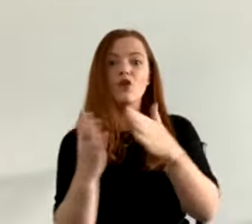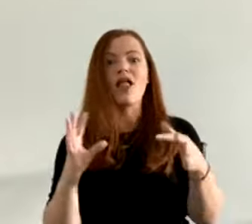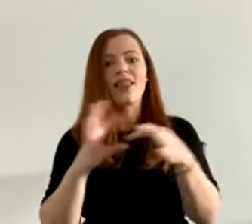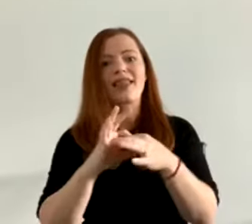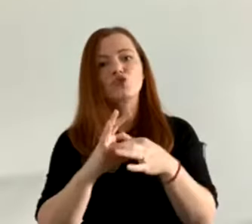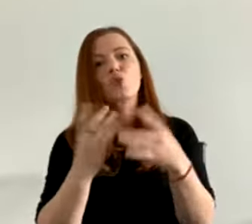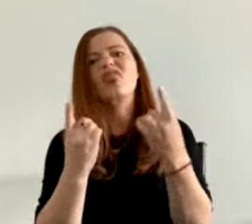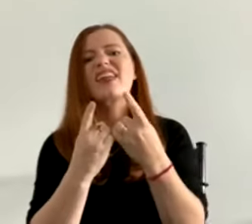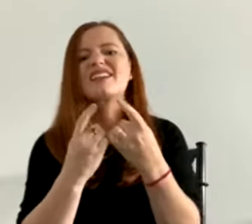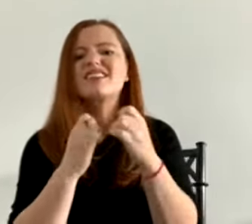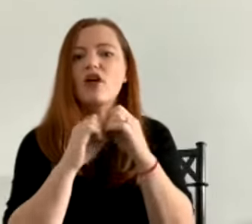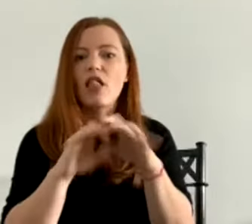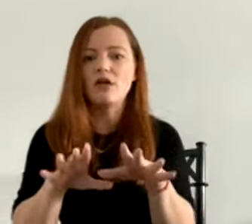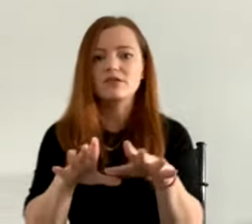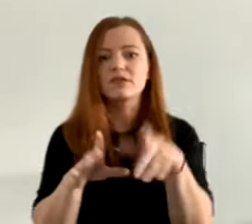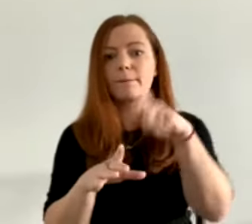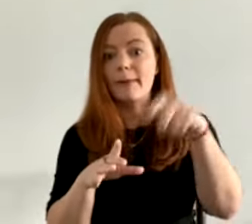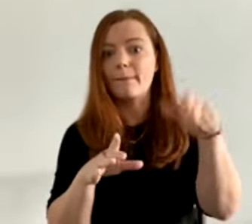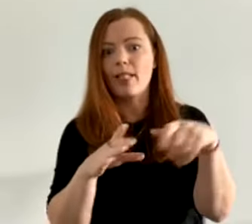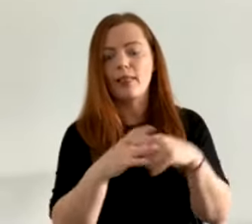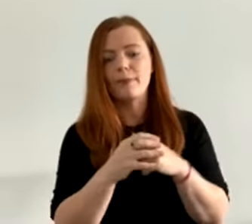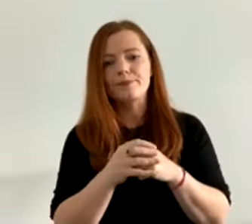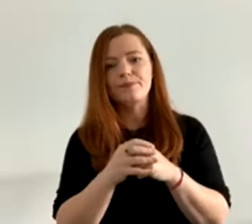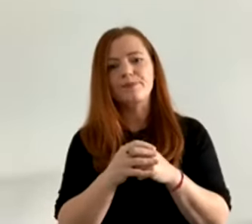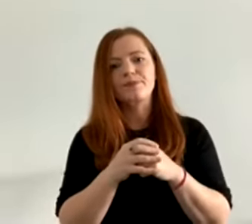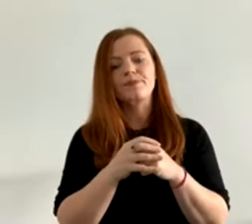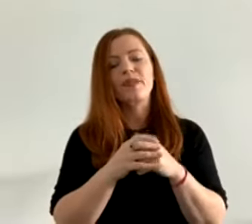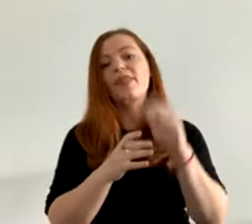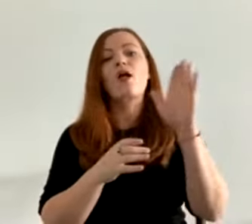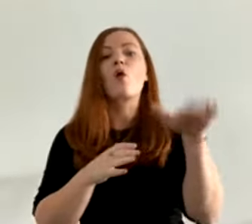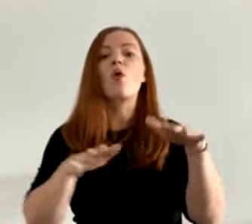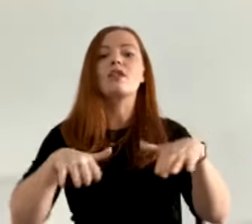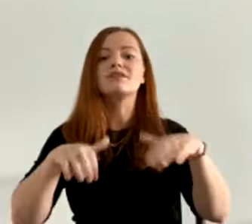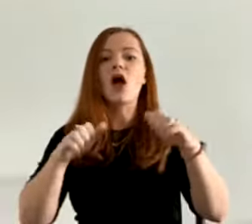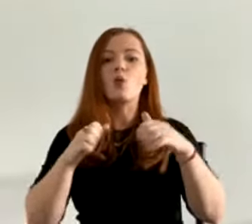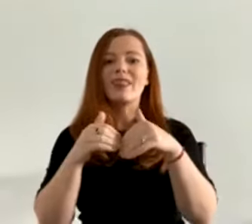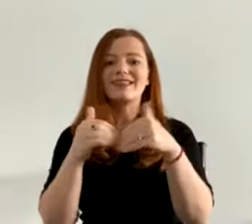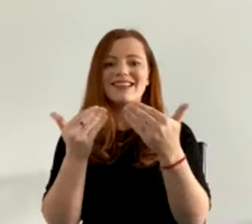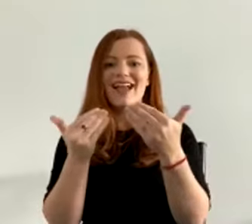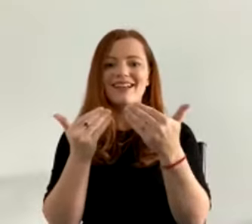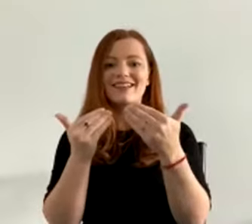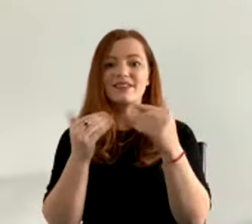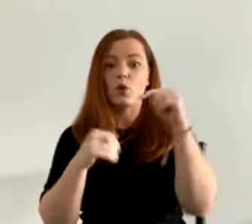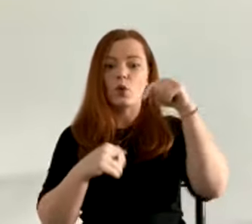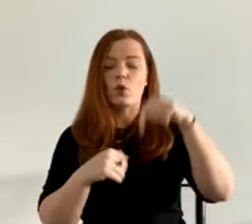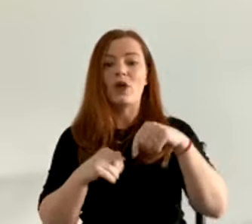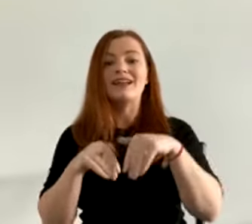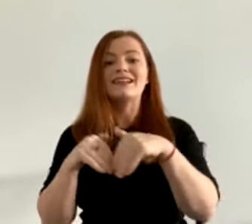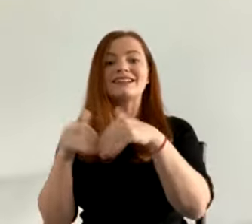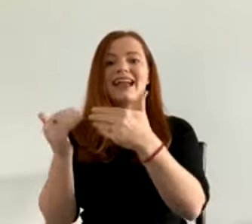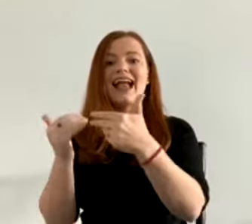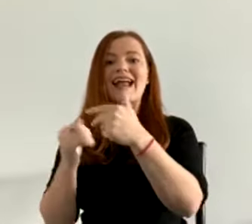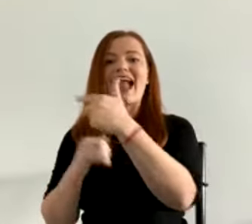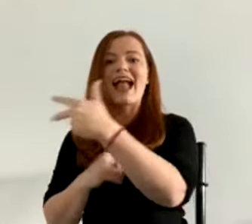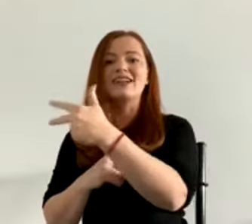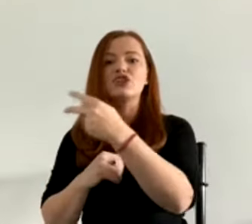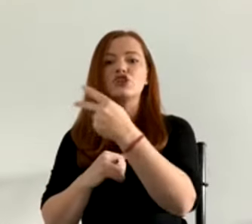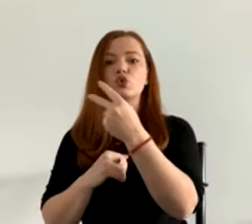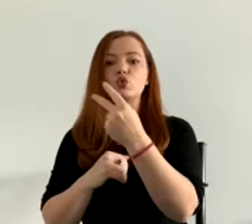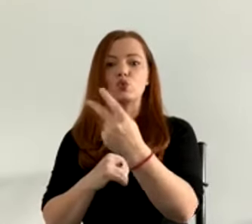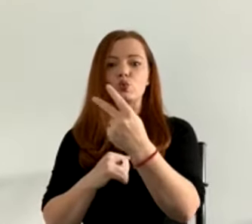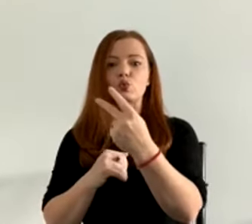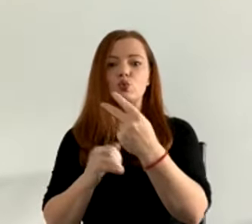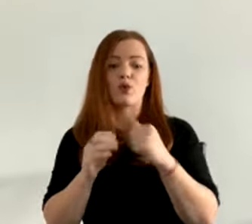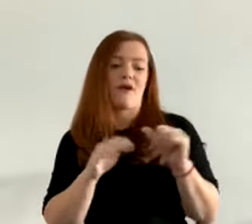he's lost, and people that he's missing. And they all start with a day number. So this is day 82. It's 82 days after the apocalypse